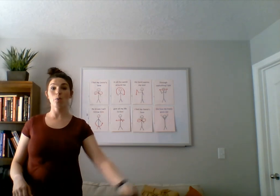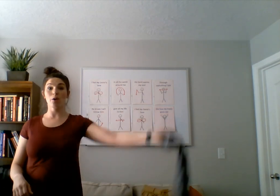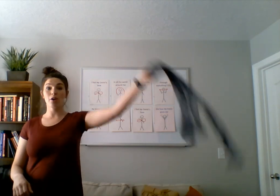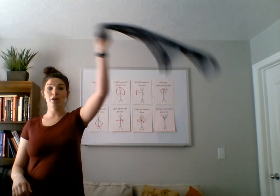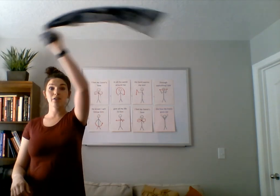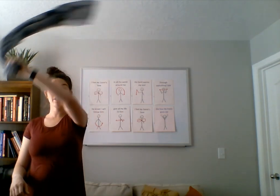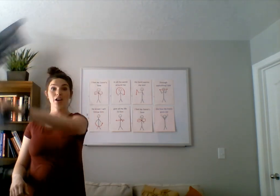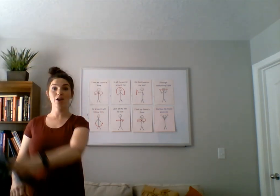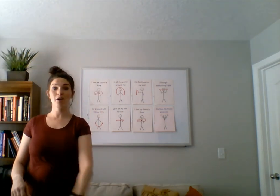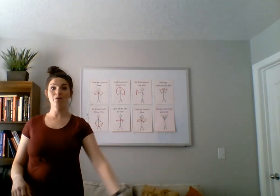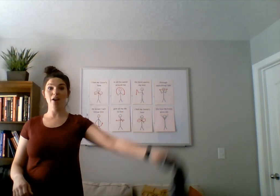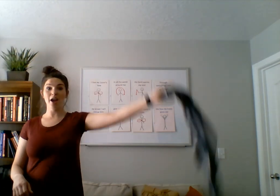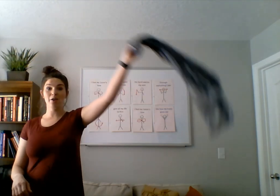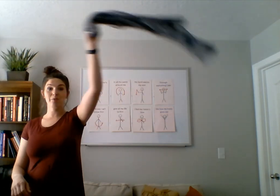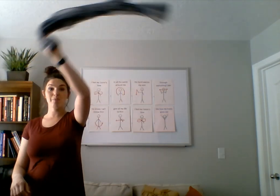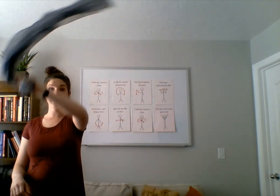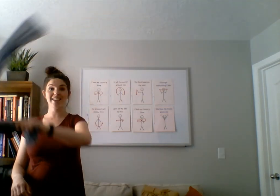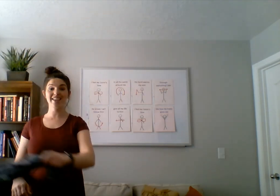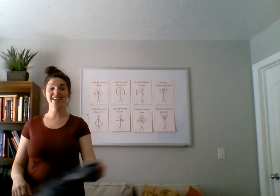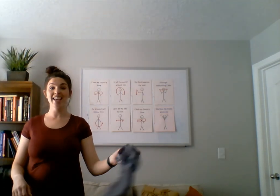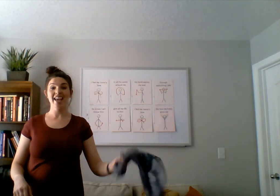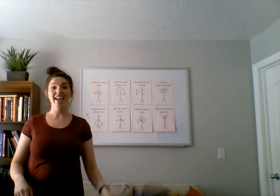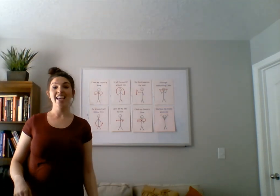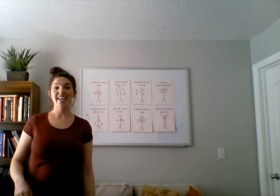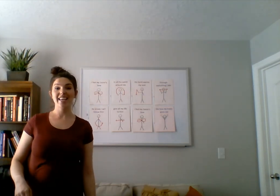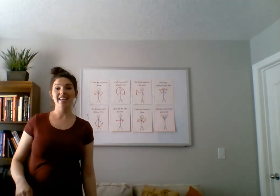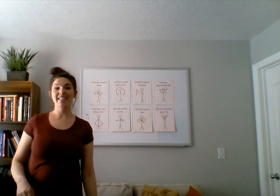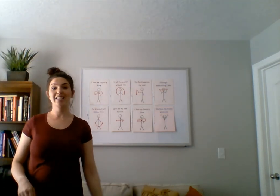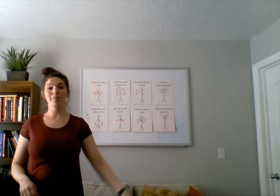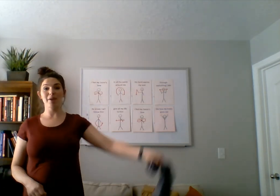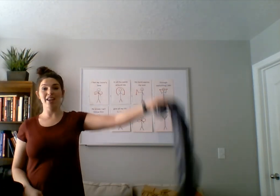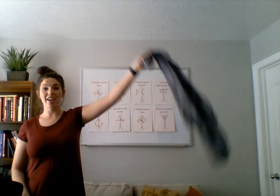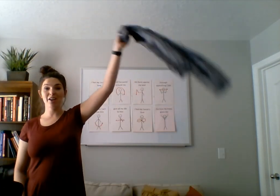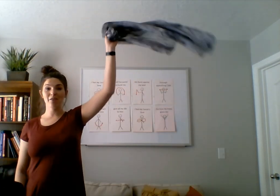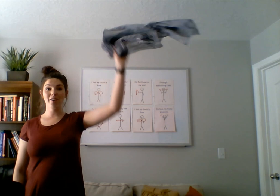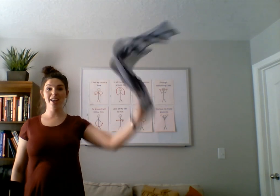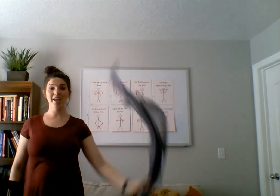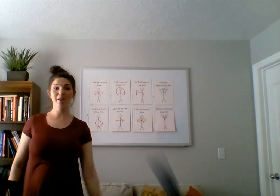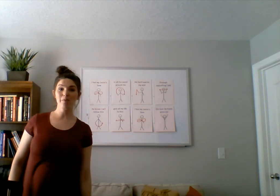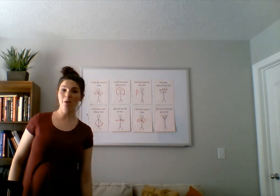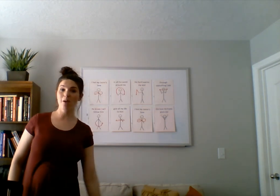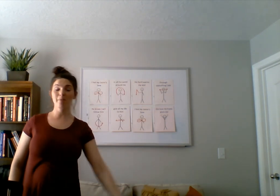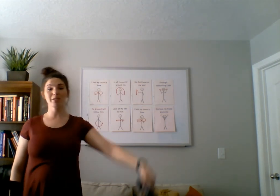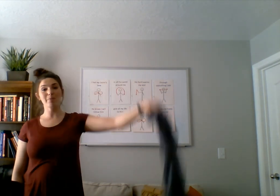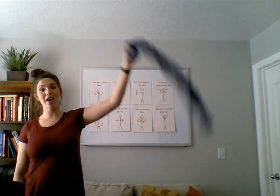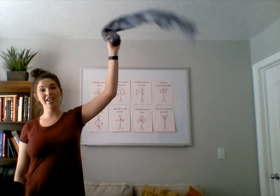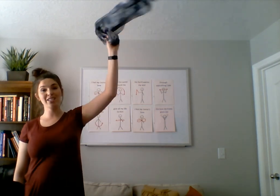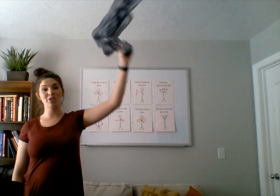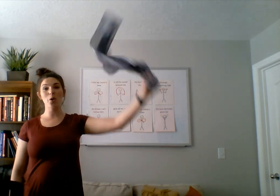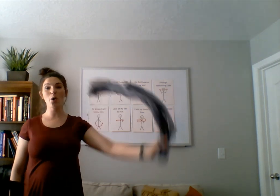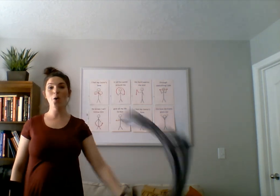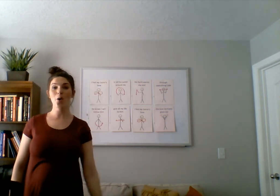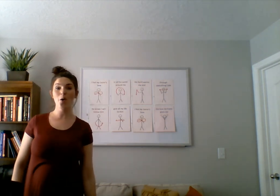world around me. His Spirit warms my soul